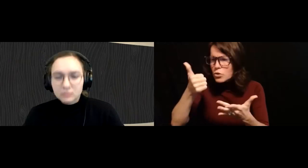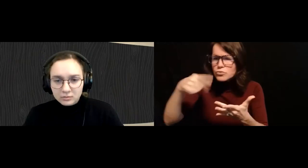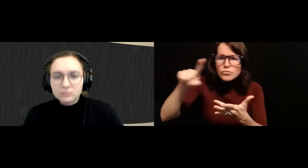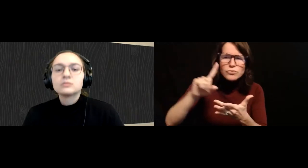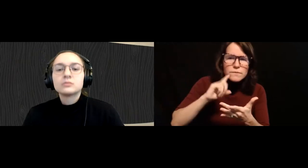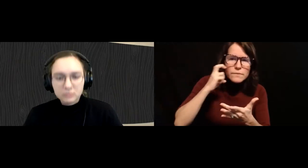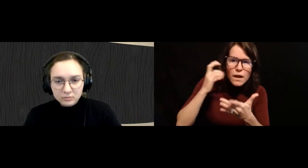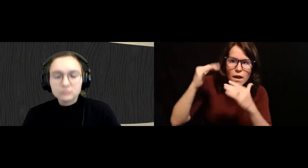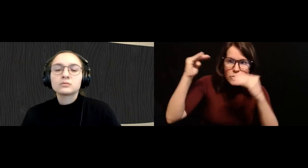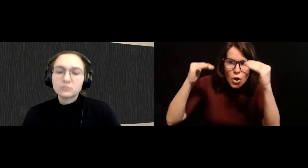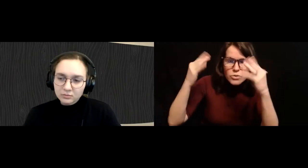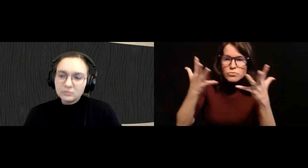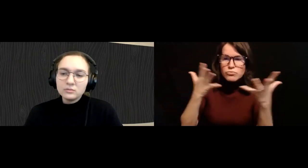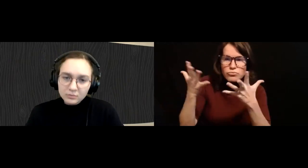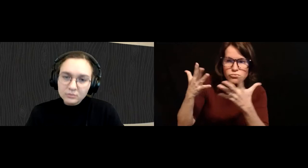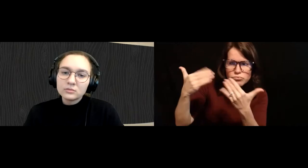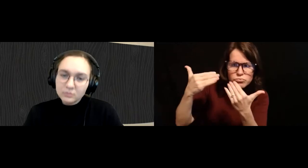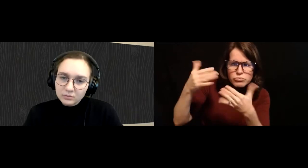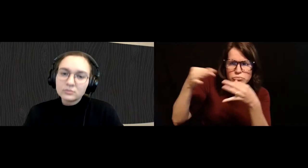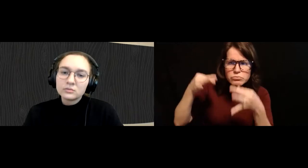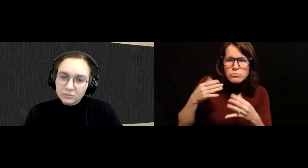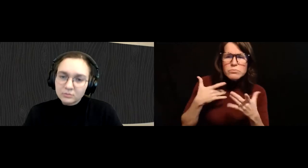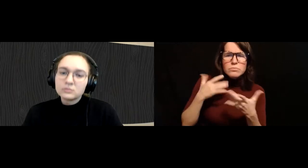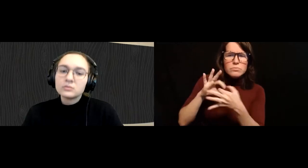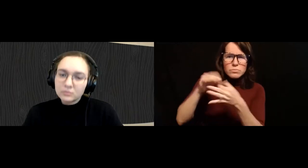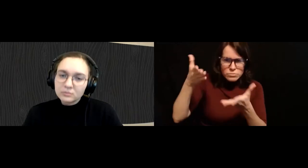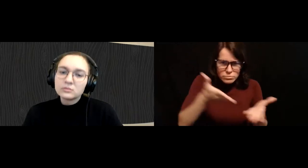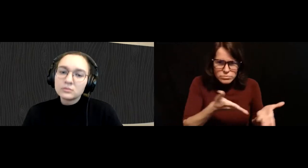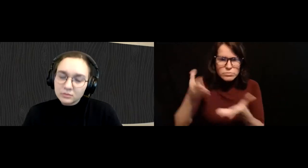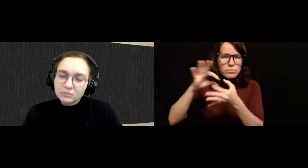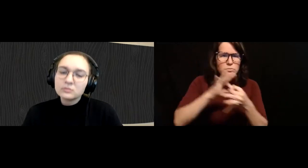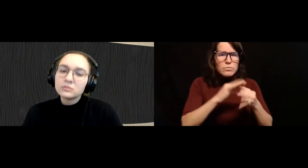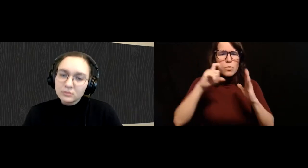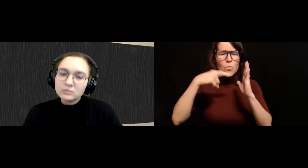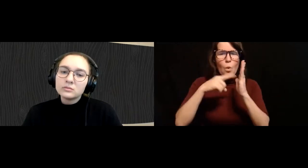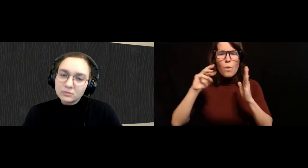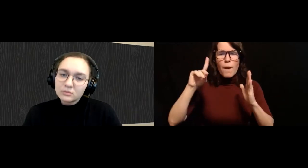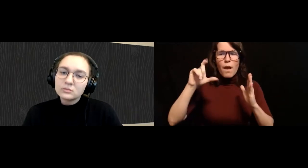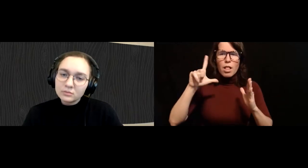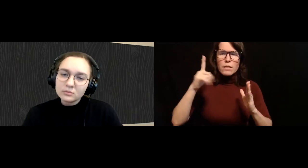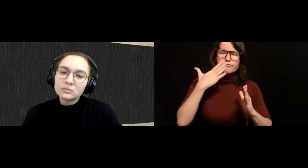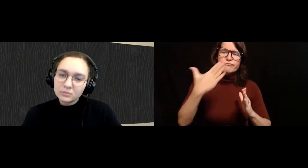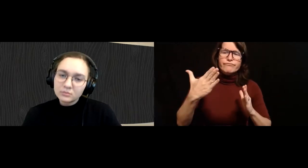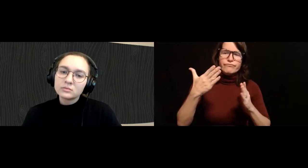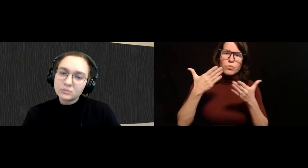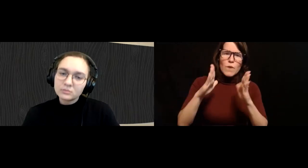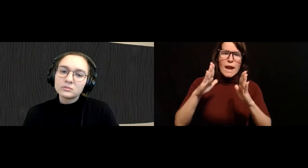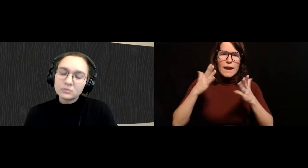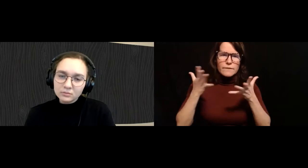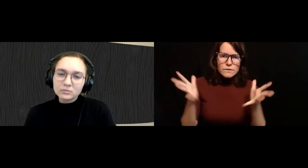Connect, find other deafblind individuals, whether they're adults or children, and introduce your children so that they can